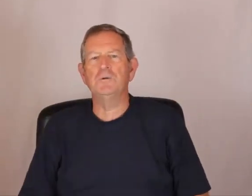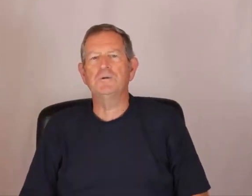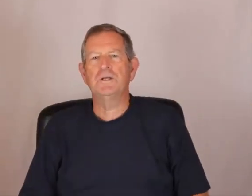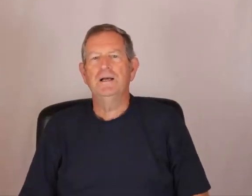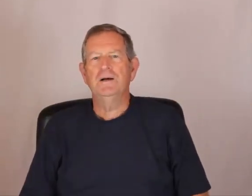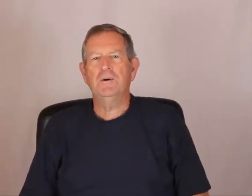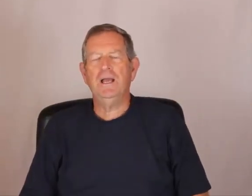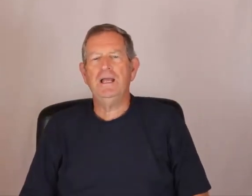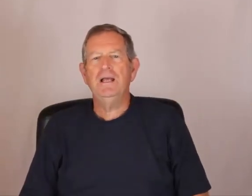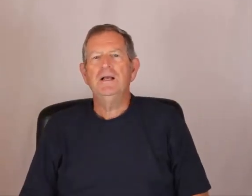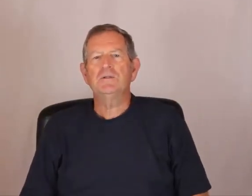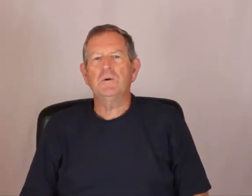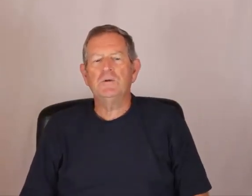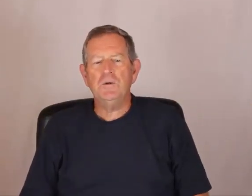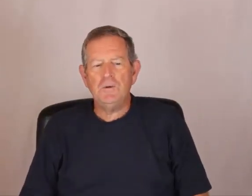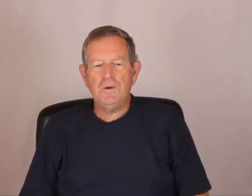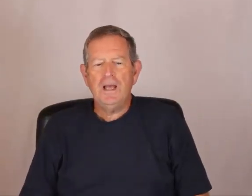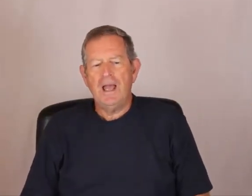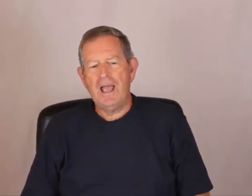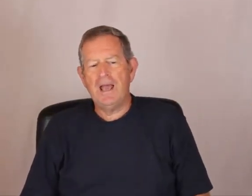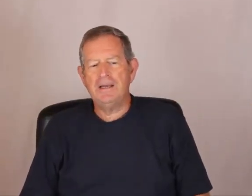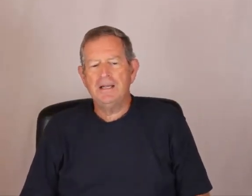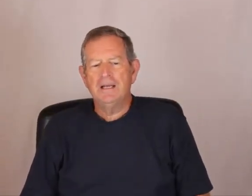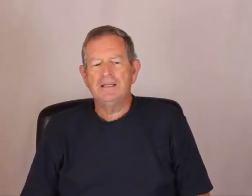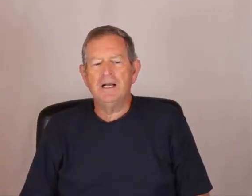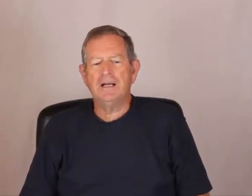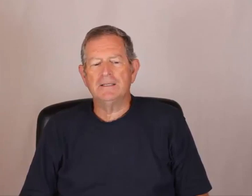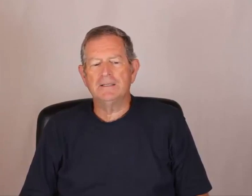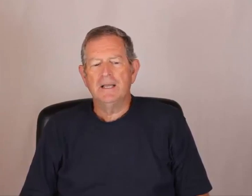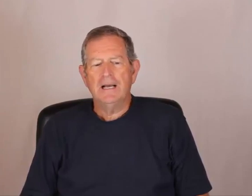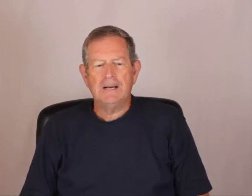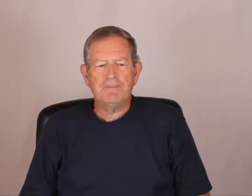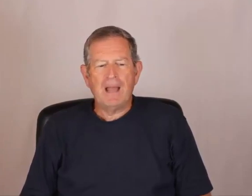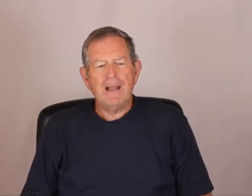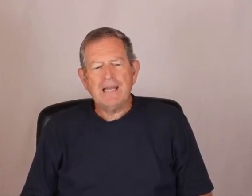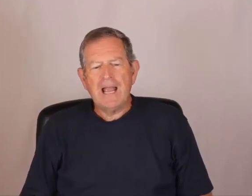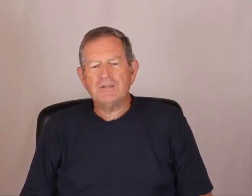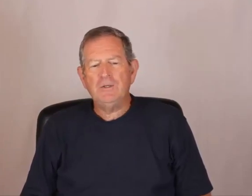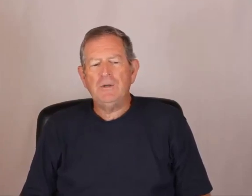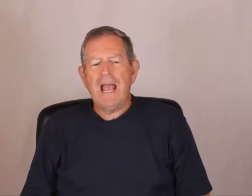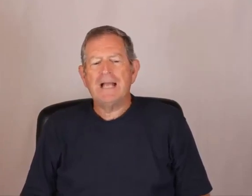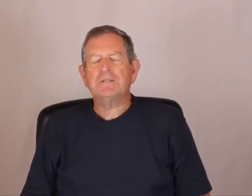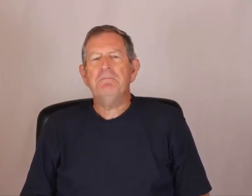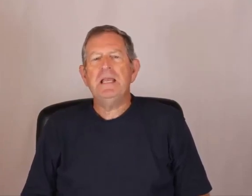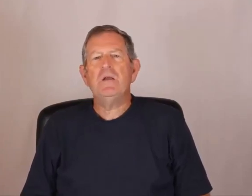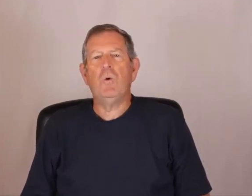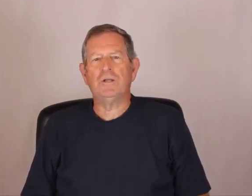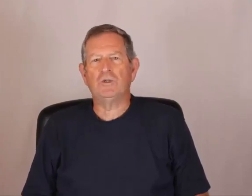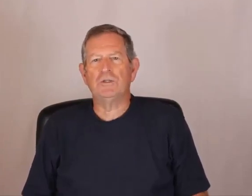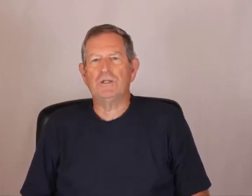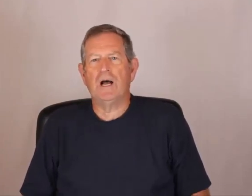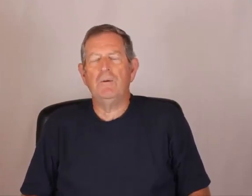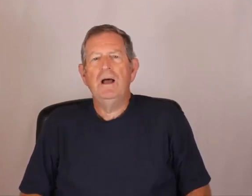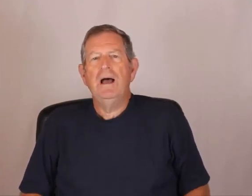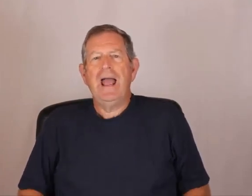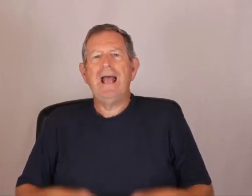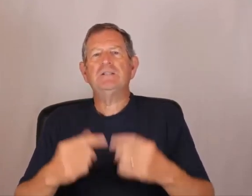house. Okay? So do and does. I'd like to ask you to ask me questions now. Ask